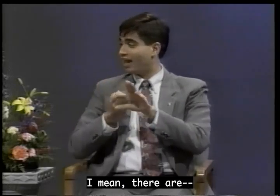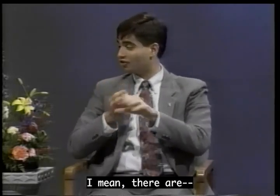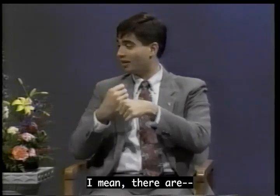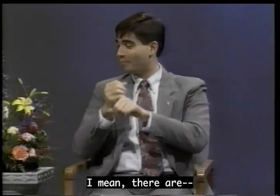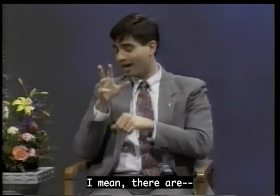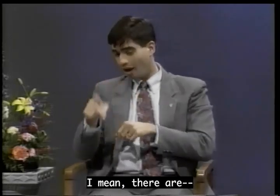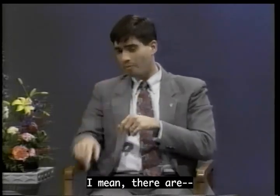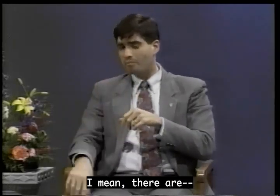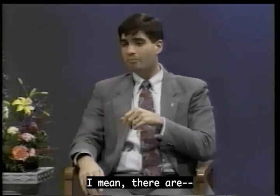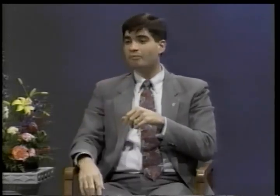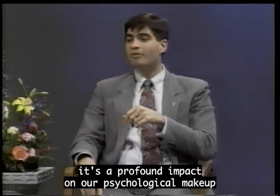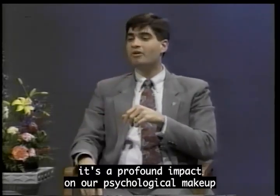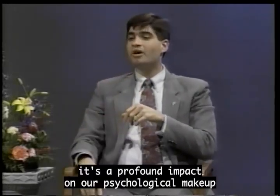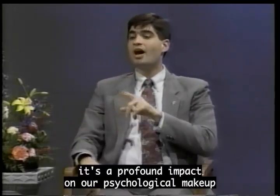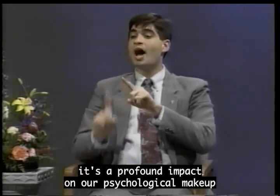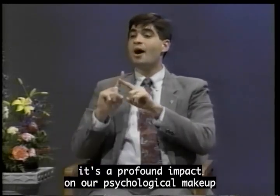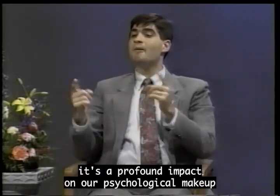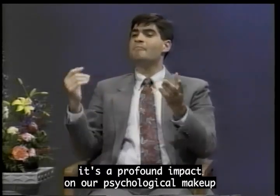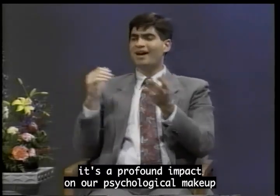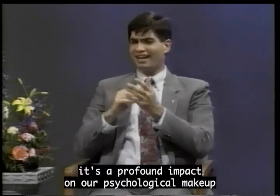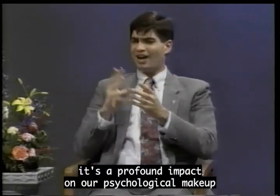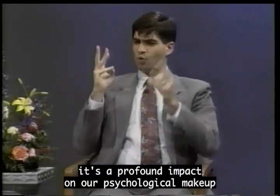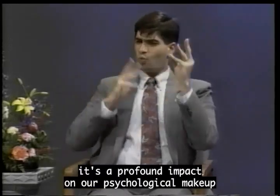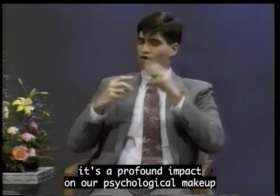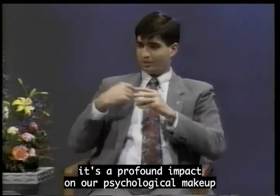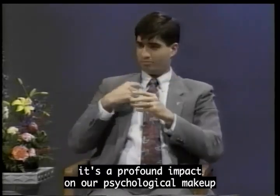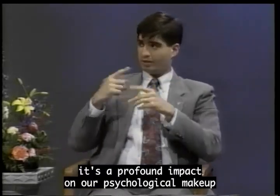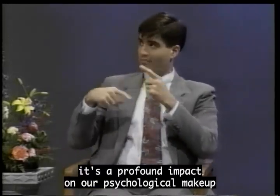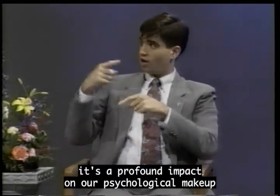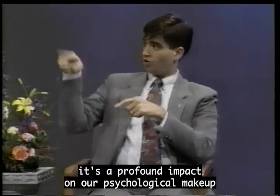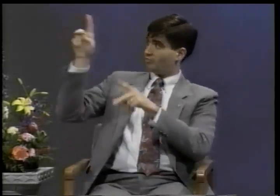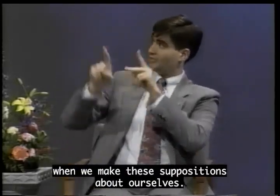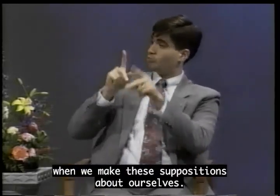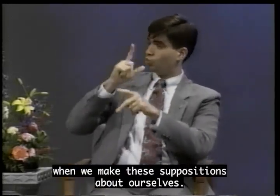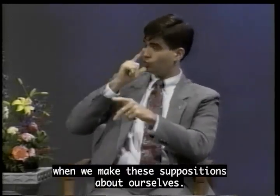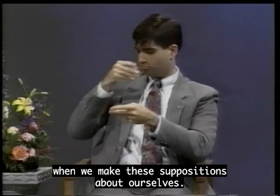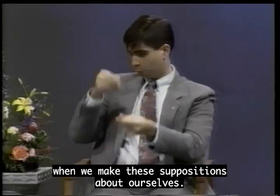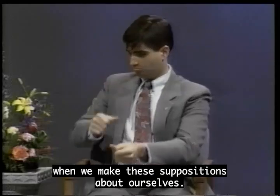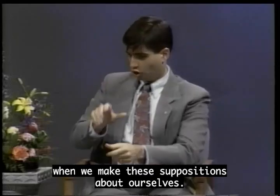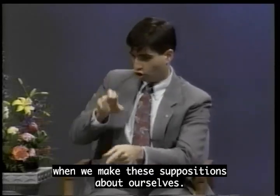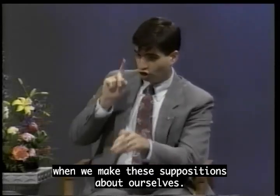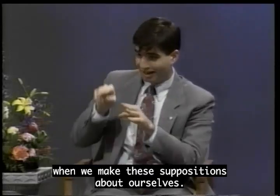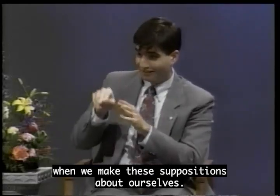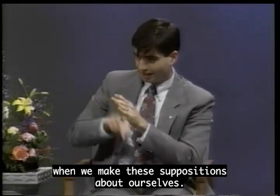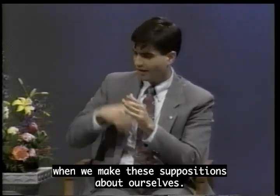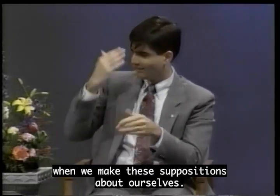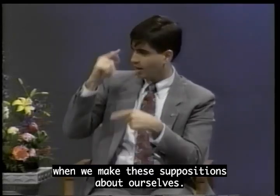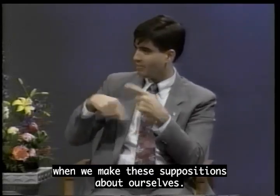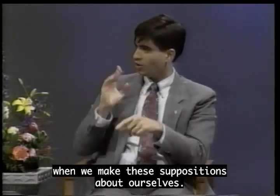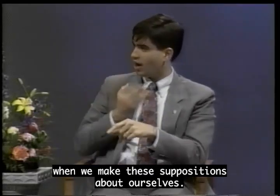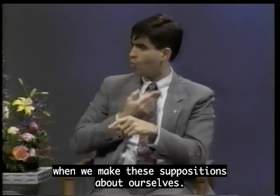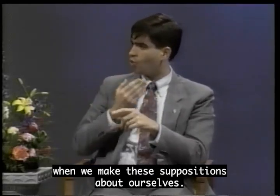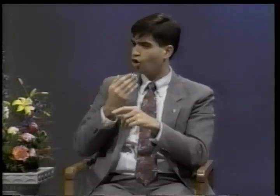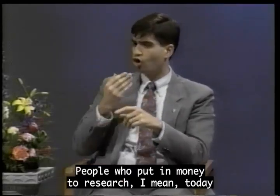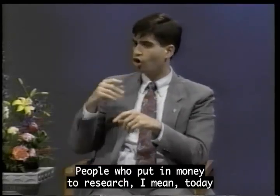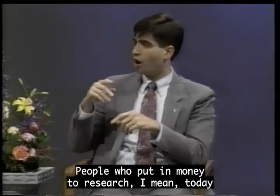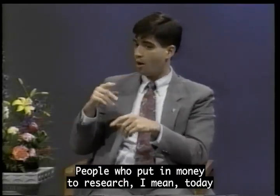It's a profound impact on our psychological makeup when we make these suppositions about ourselves. People who put in money to